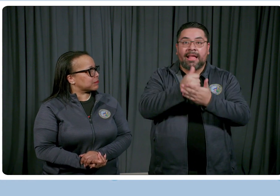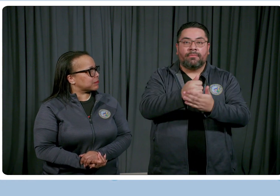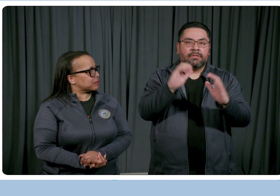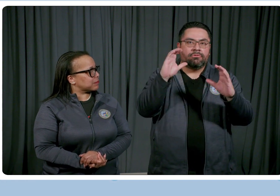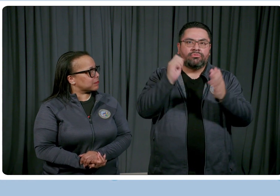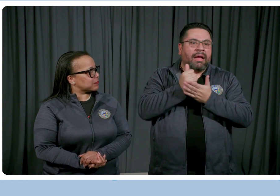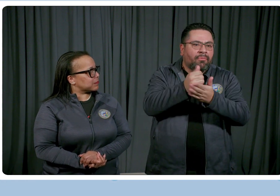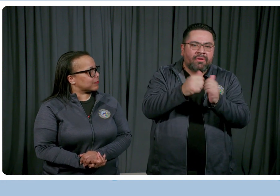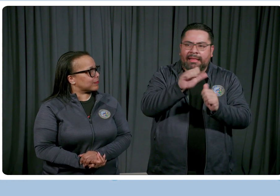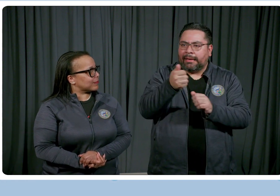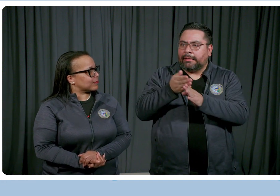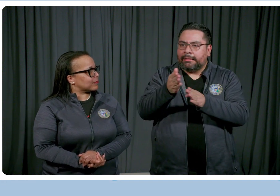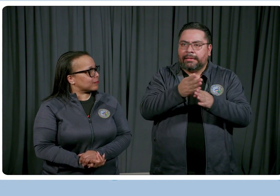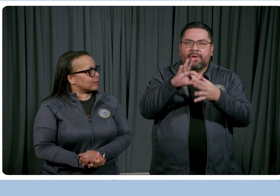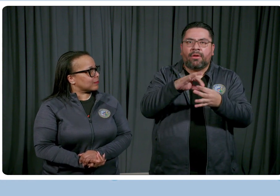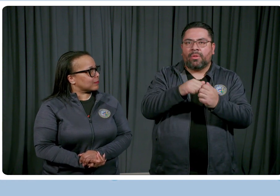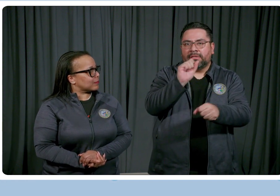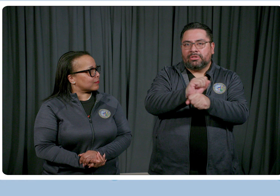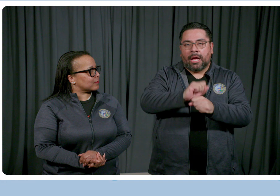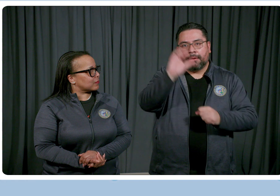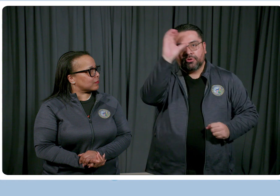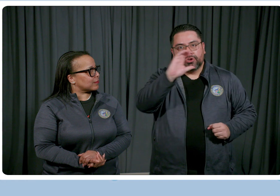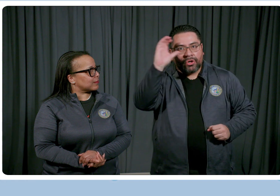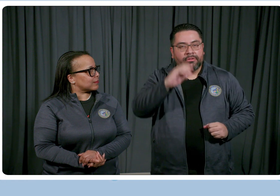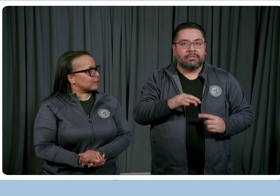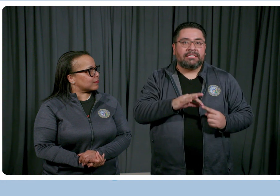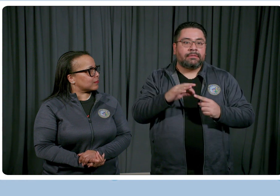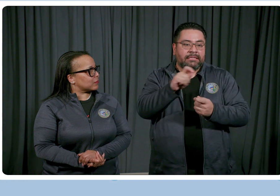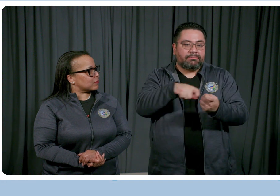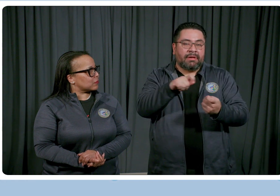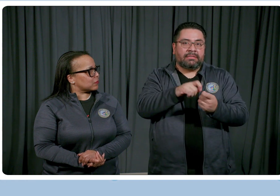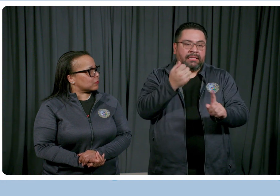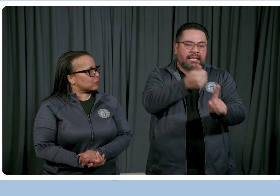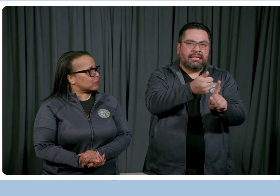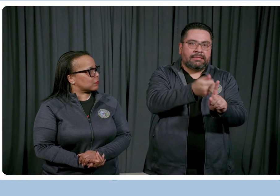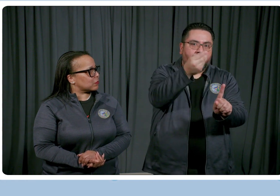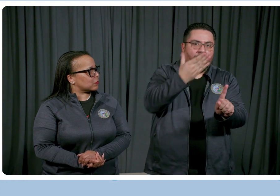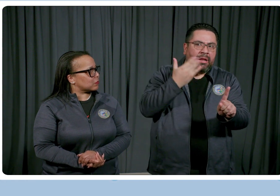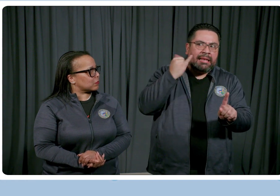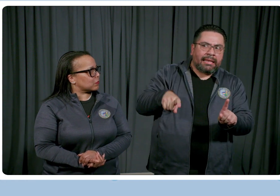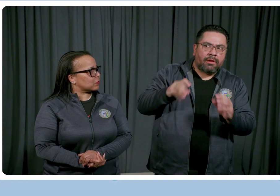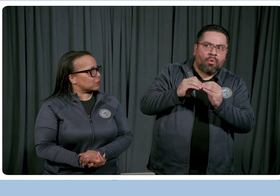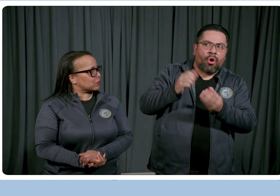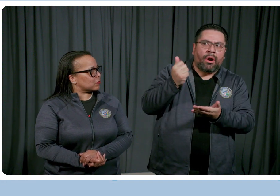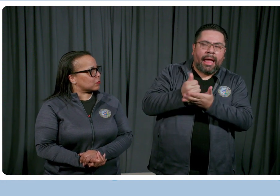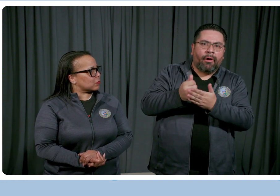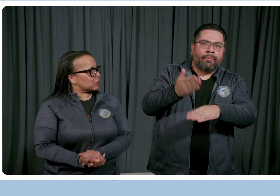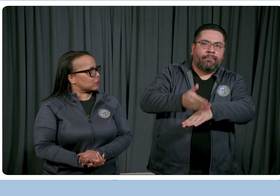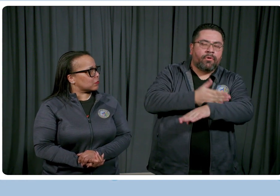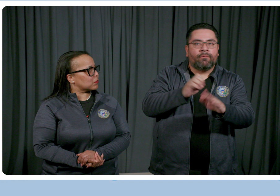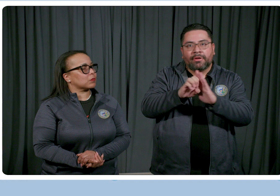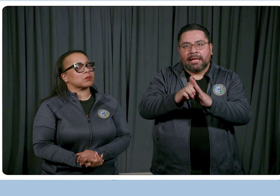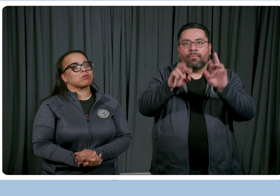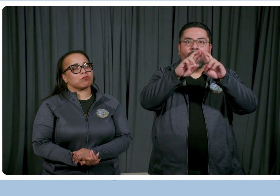assist them in any areas when it comes to job seeking. So especially any areas they identify as maybe weaknesses. So whether